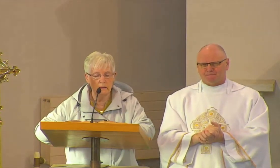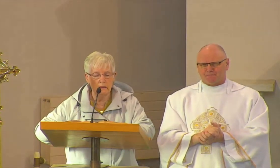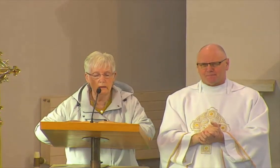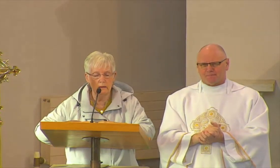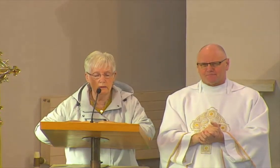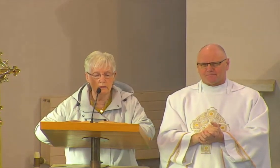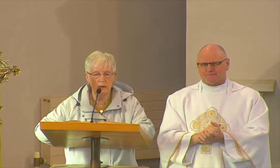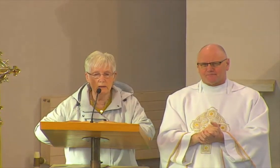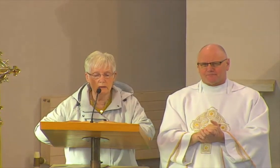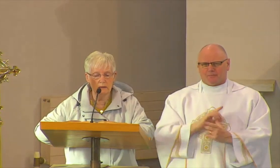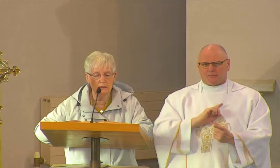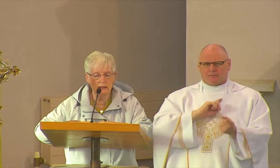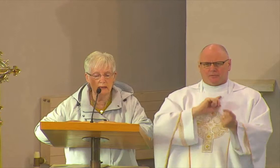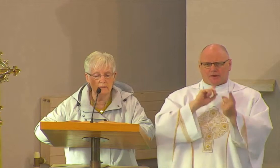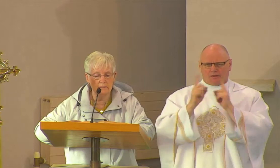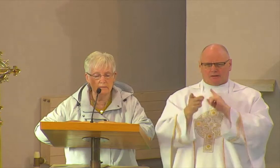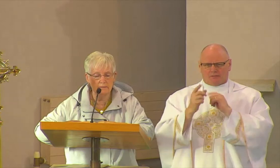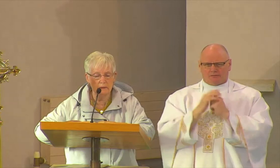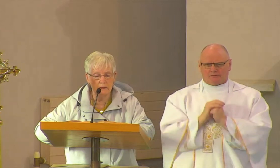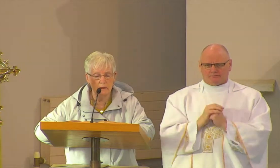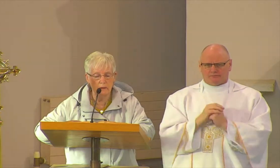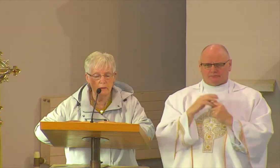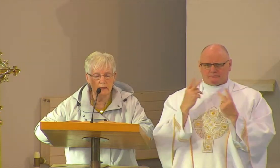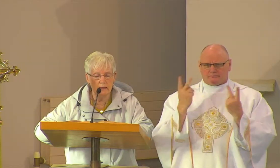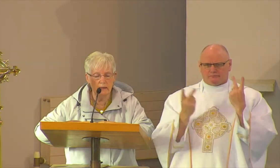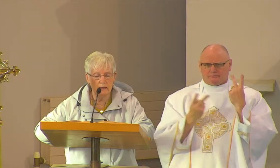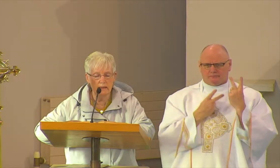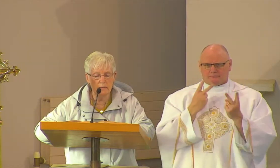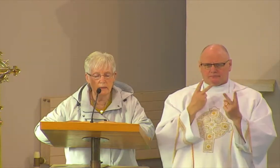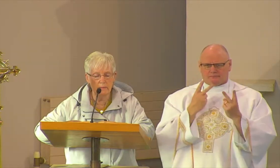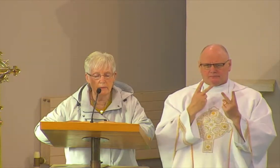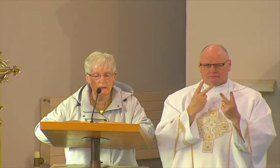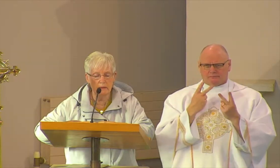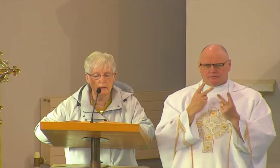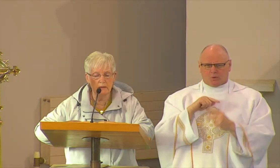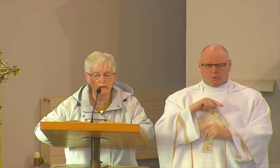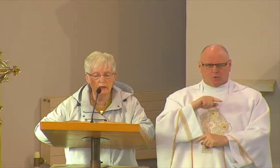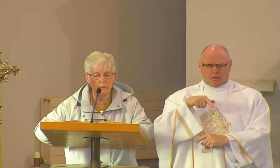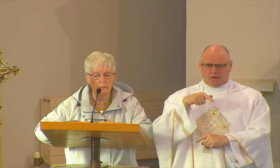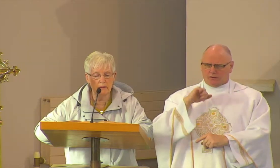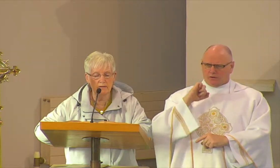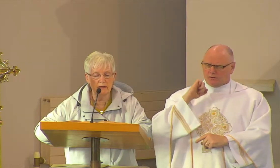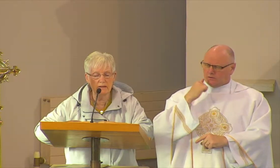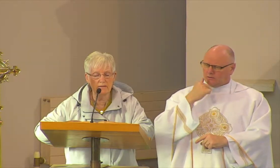The response to the psalm: "We are his people, the sheep of his flock."